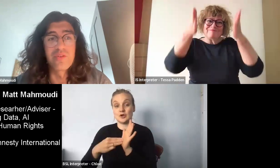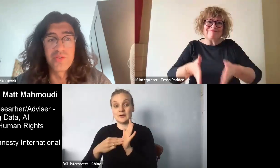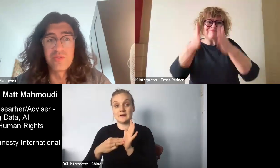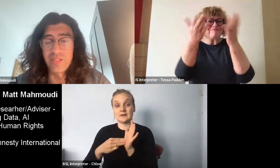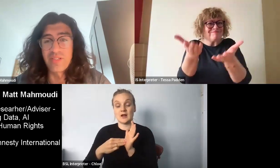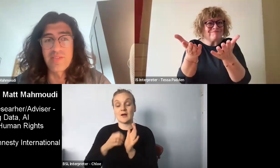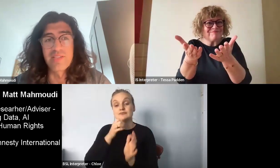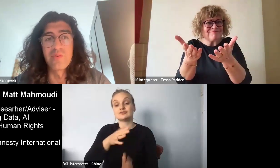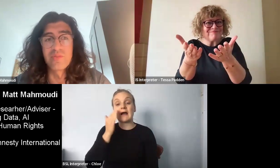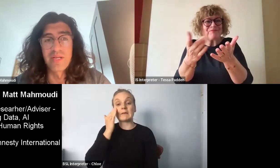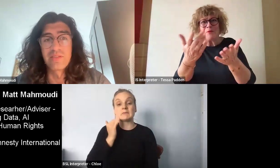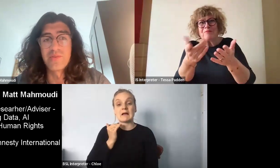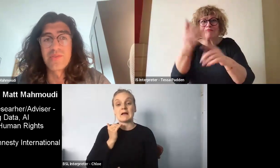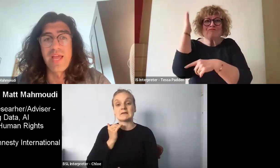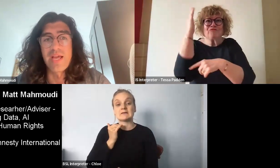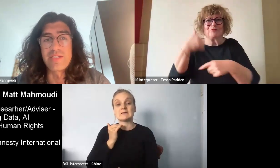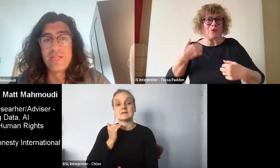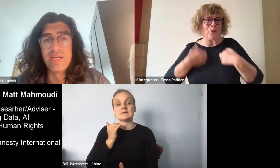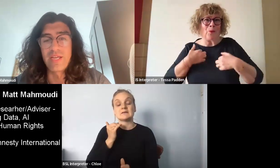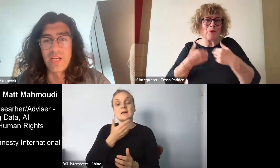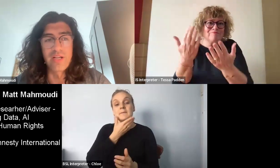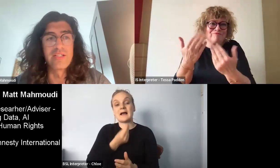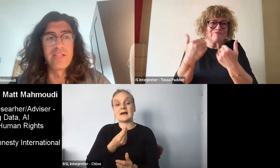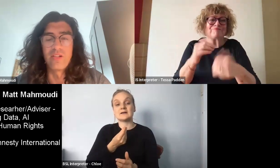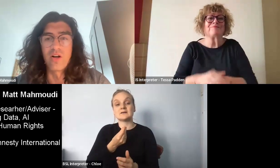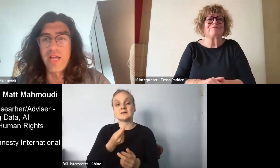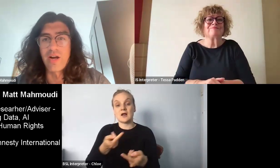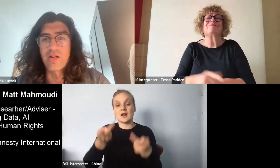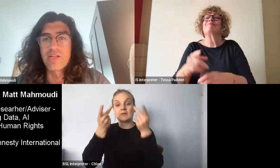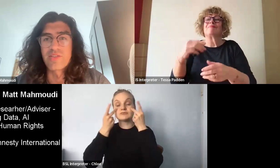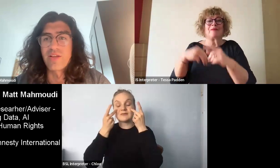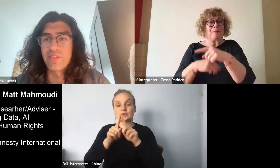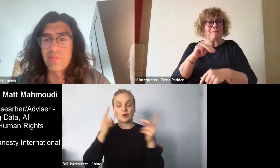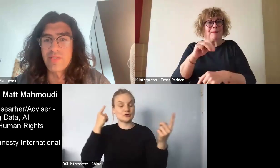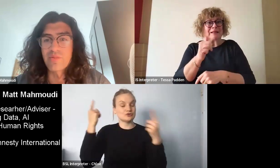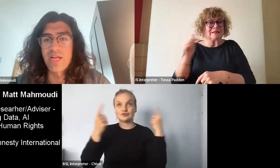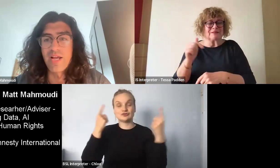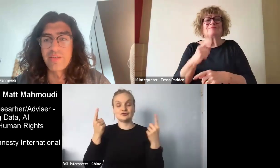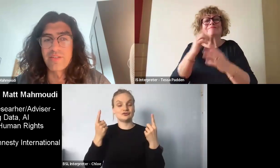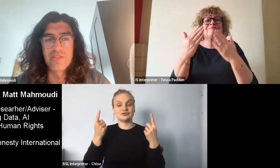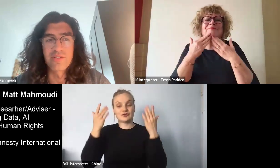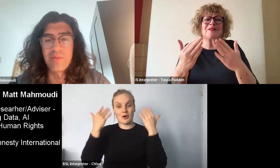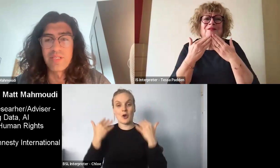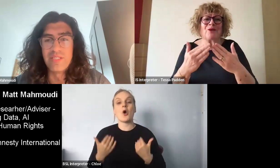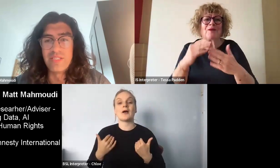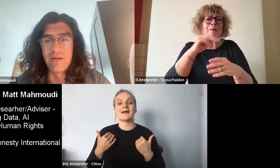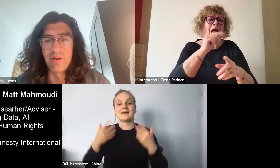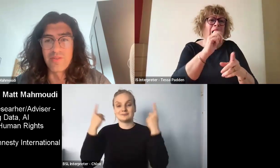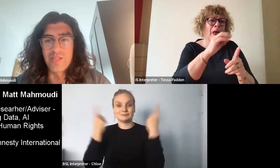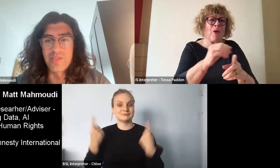man with also fairly sizable spectacles and chaotically long hair is, I think, the best way I can describe